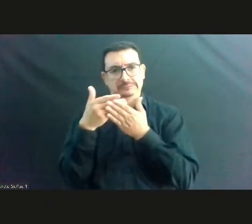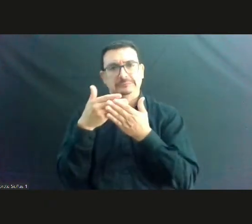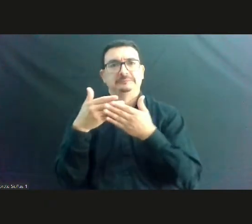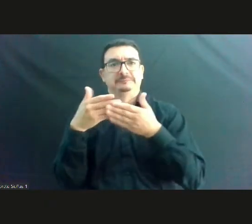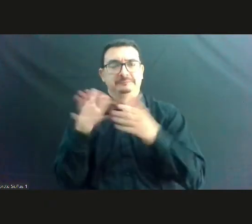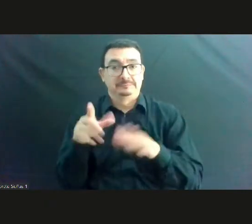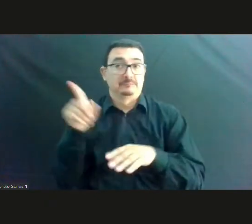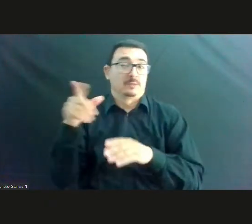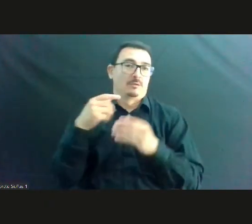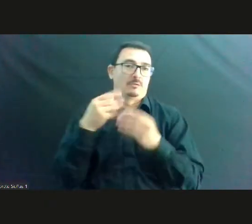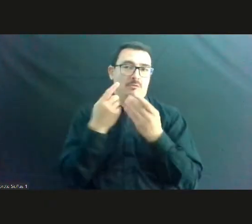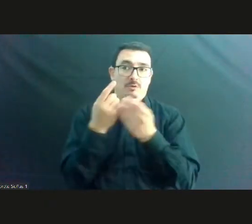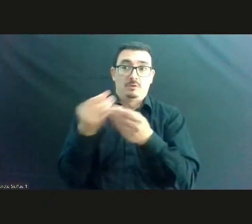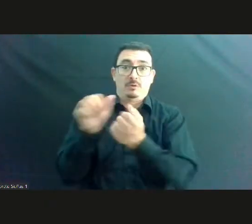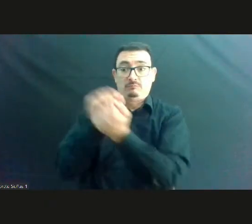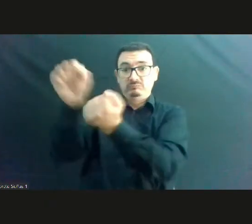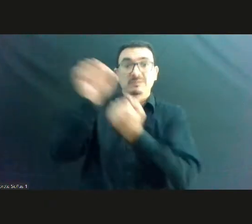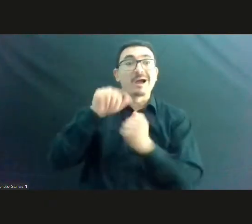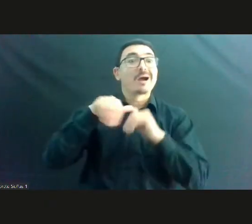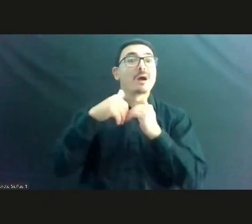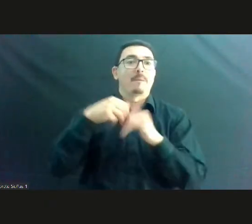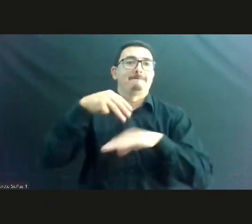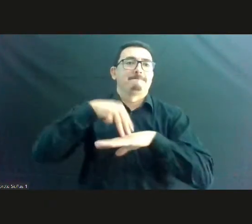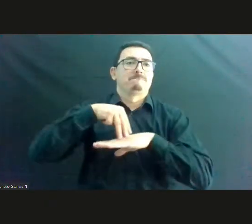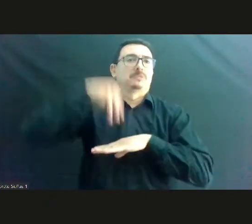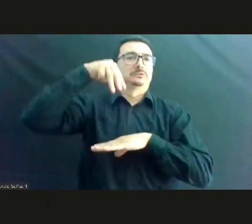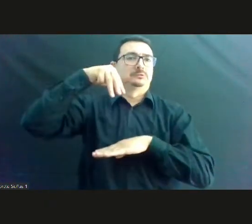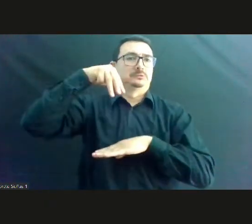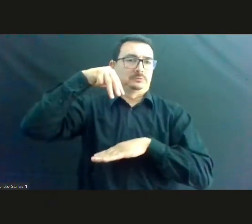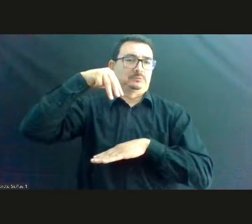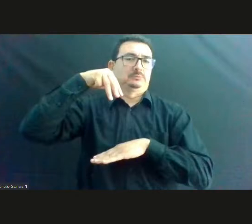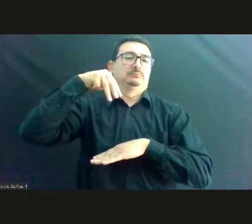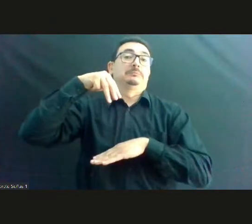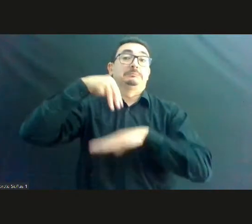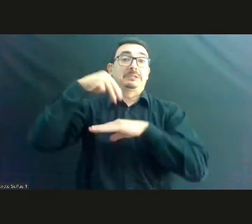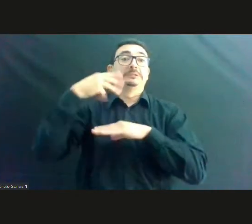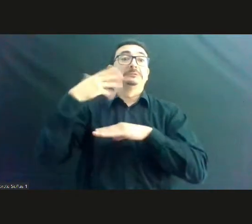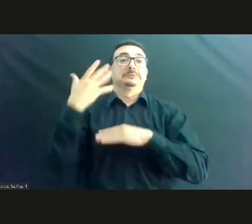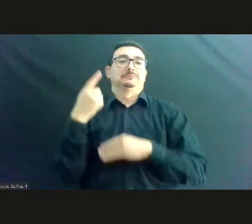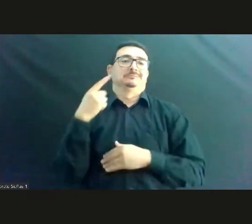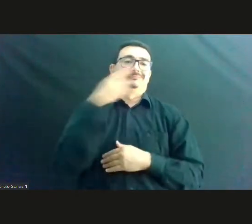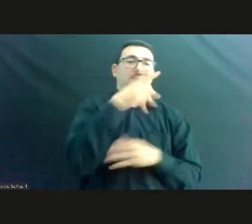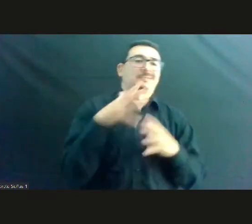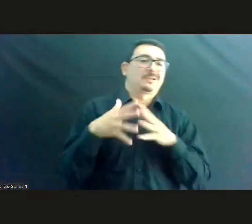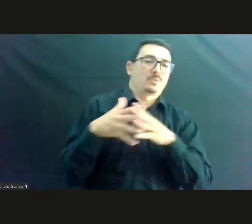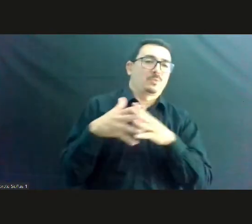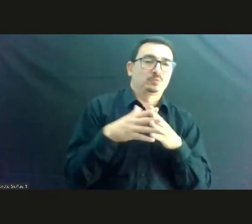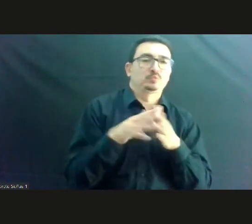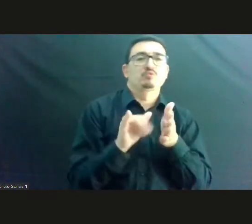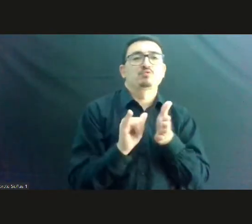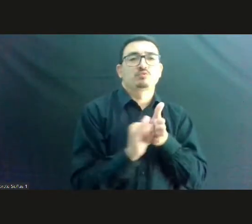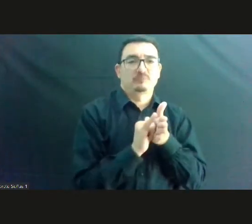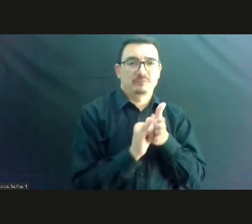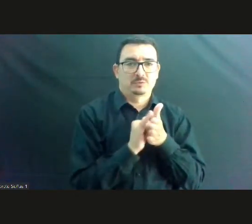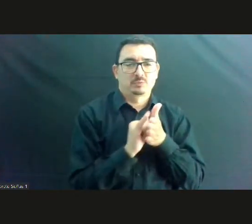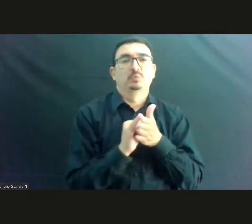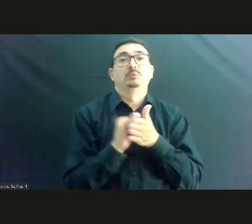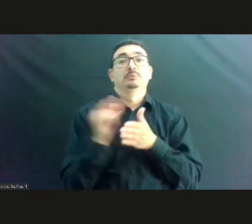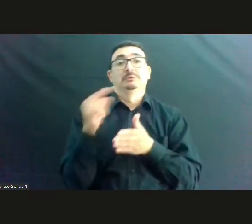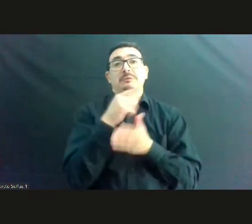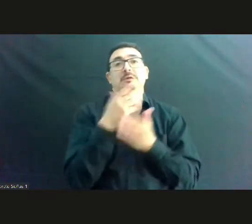program with the Sofia University of Bulgaria. So very much acclaimed and very much